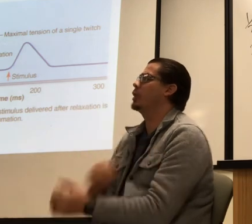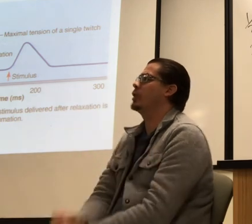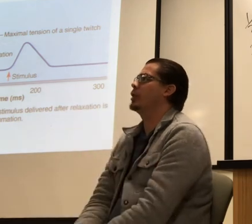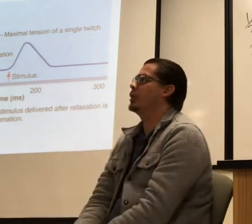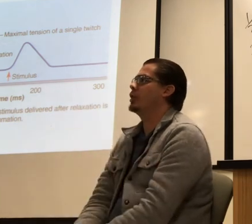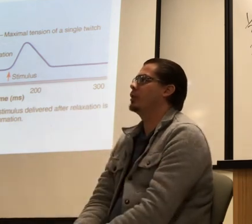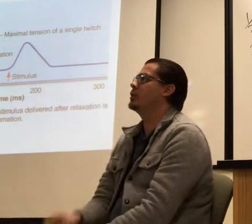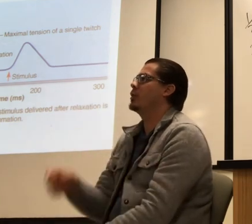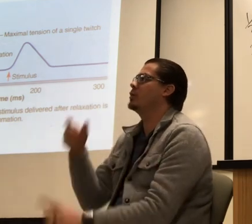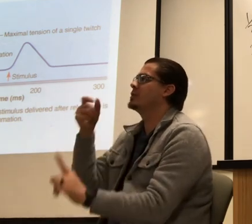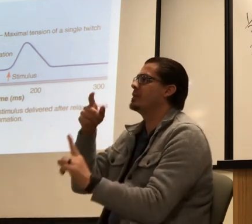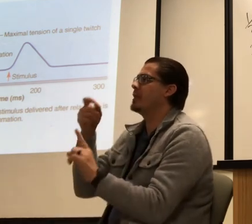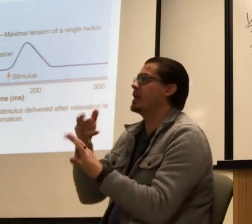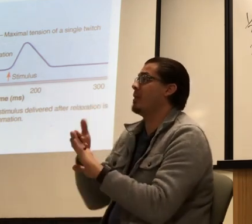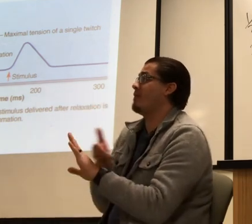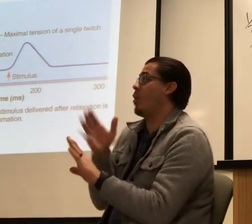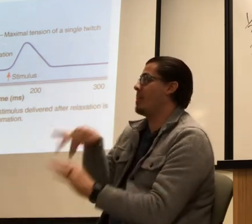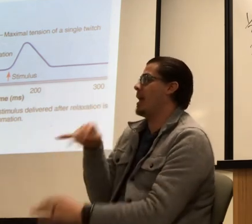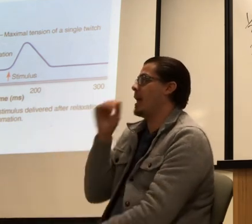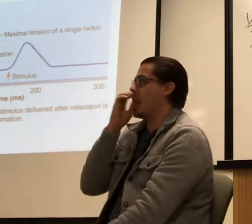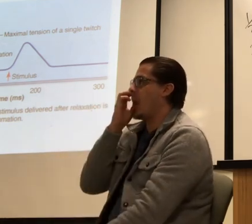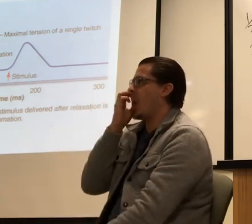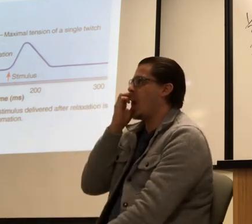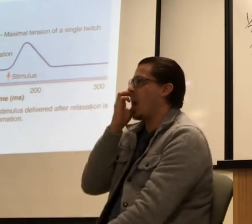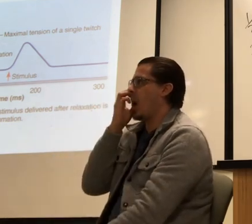you want to stimulate sooner.